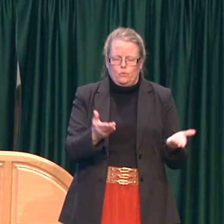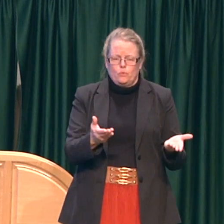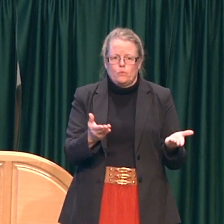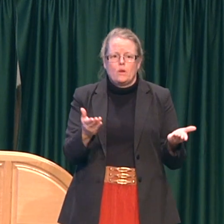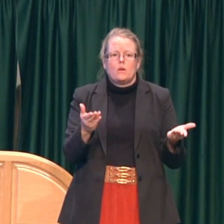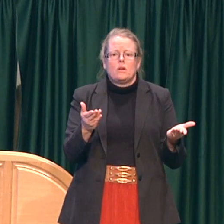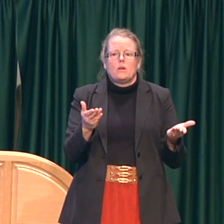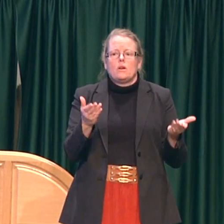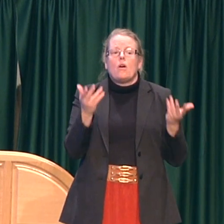how many of you here,